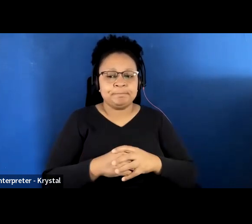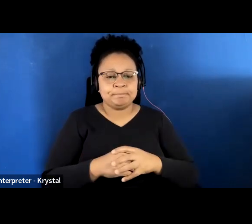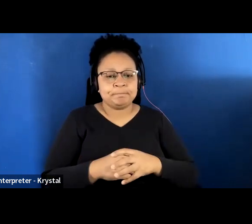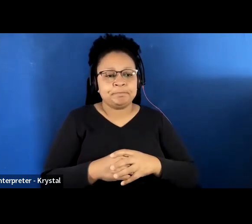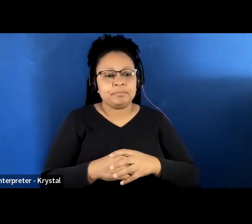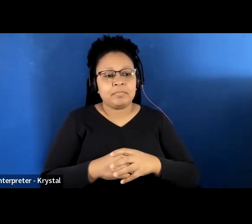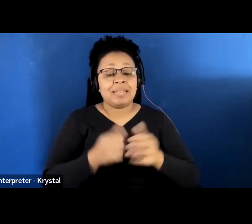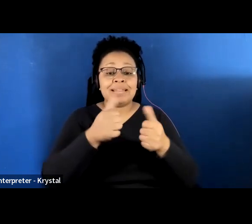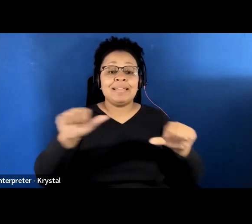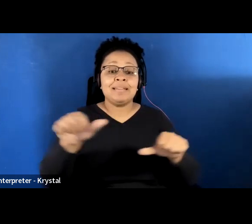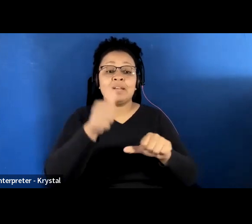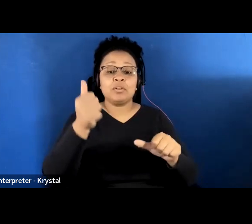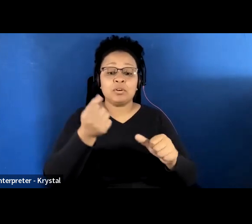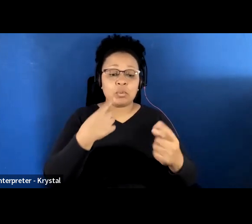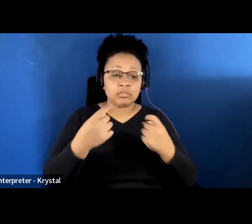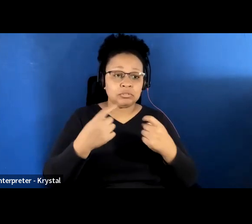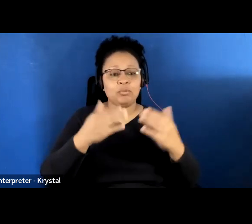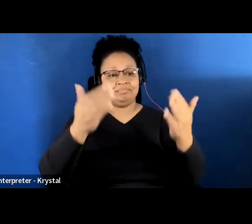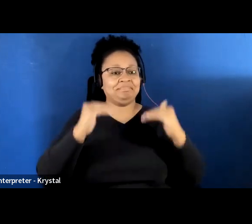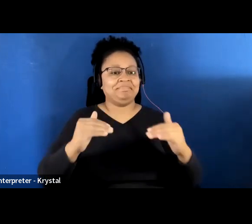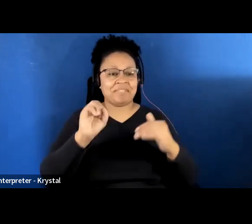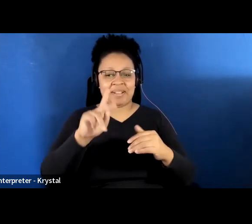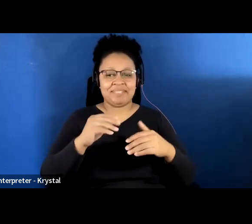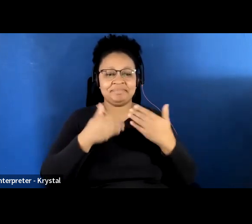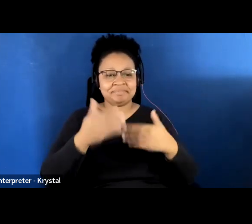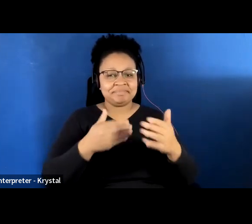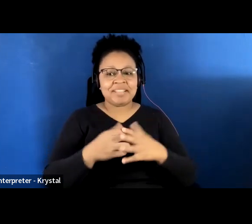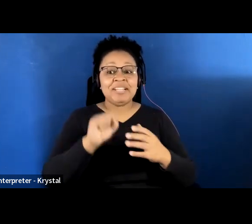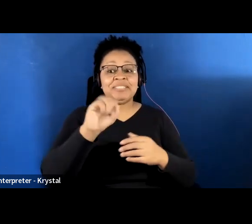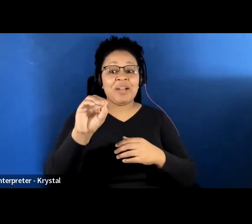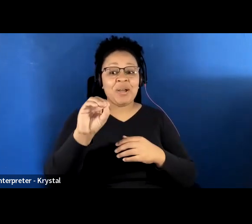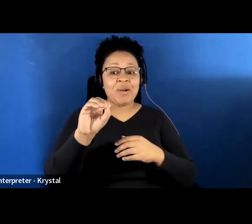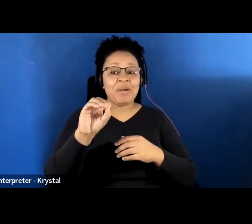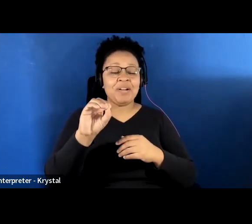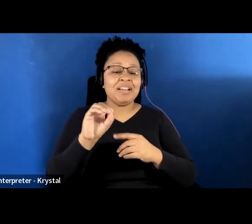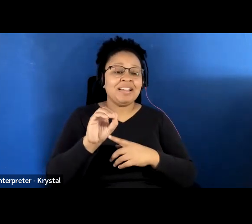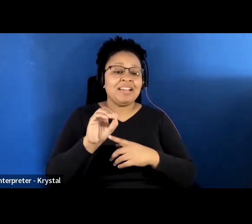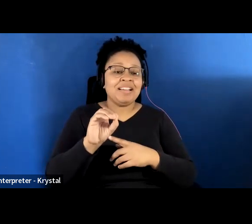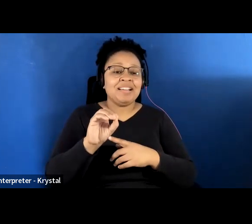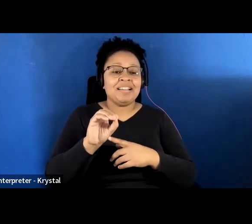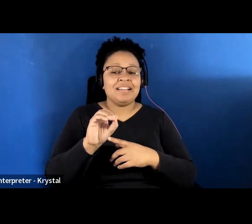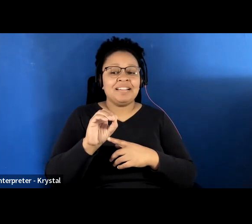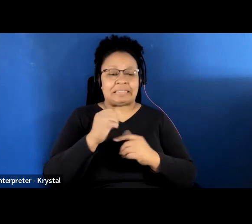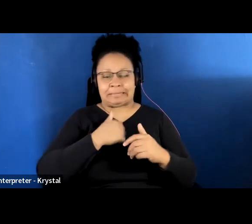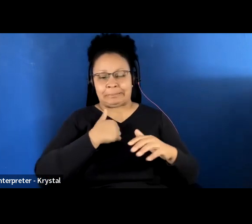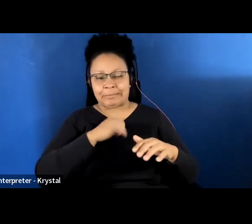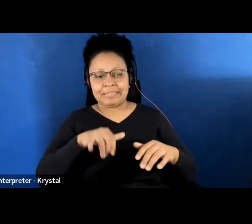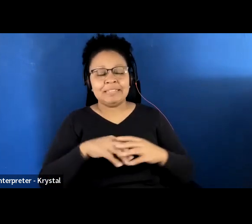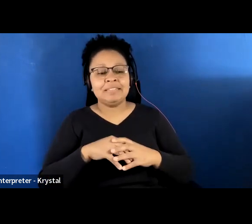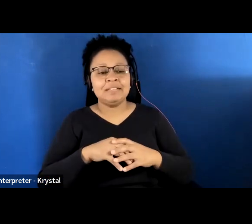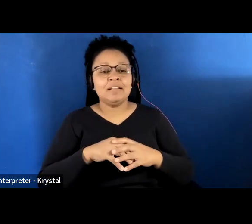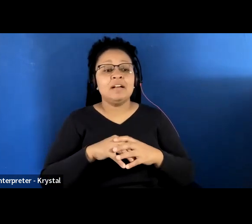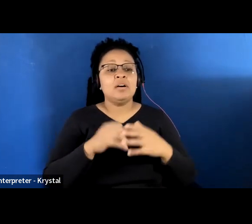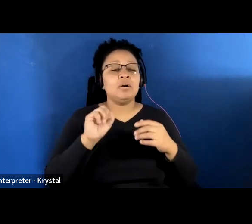All right, any other questions? Oh, yeah, let's keep moving. Okay. Sorry. So, yeah, sorry.